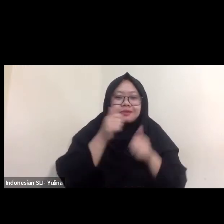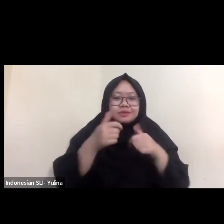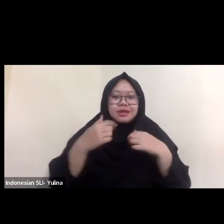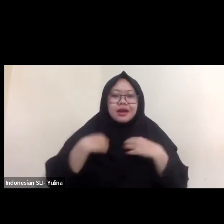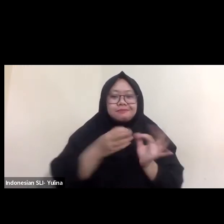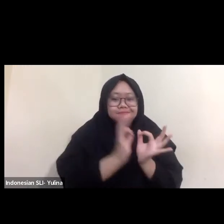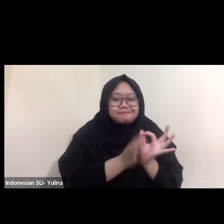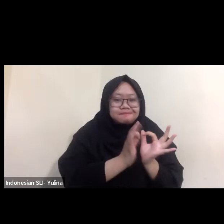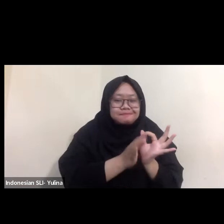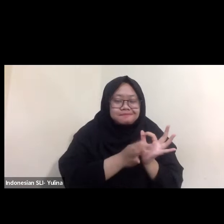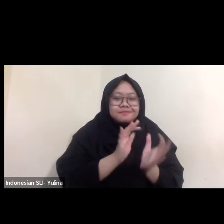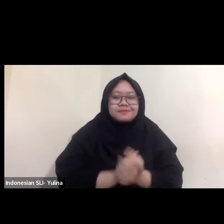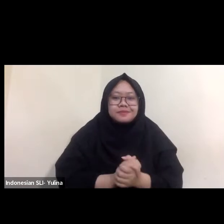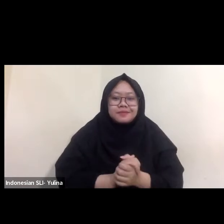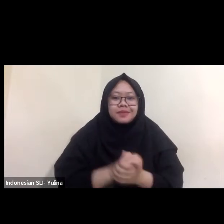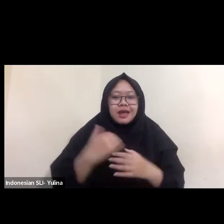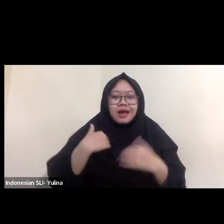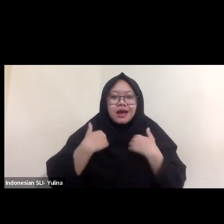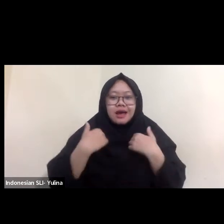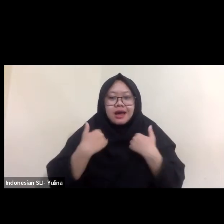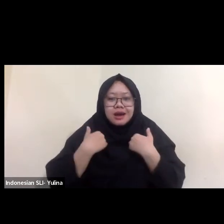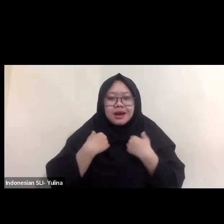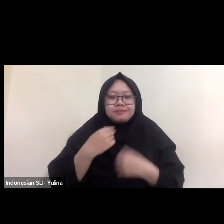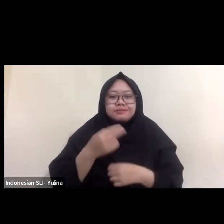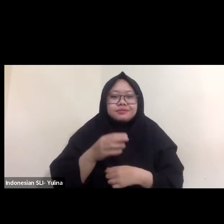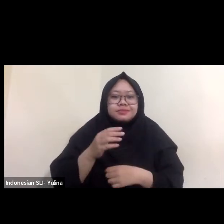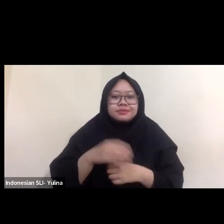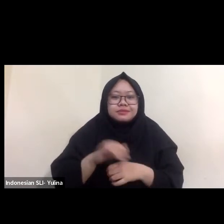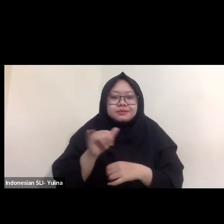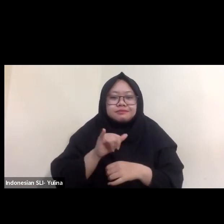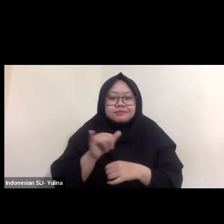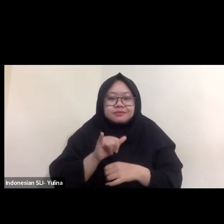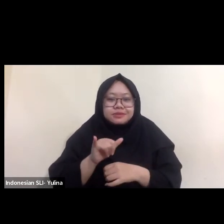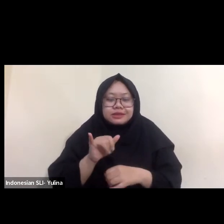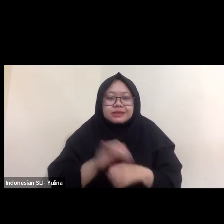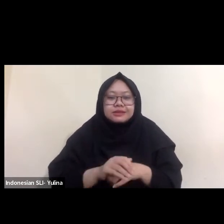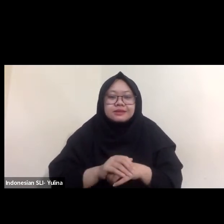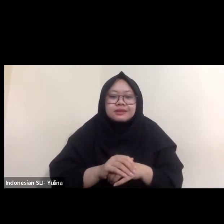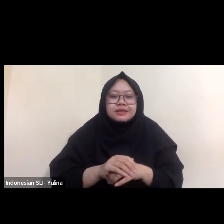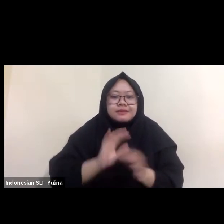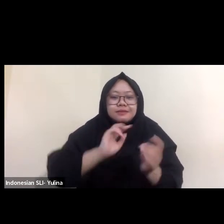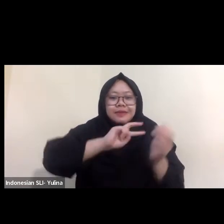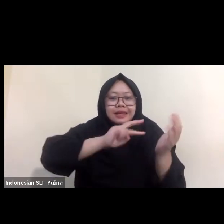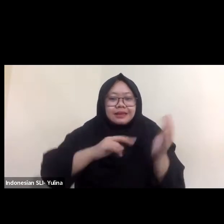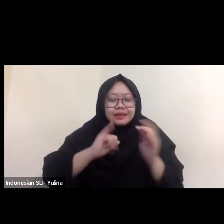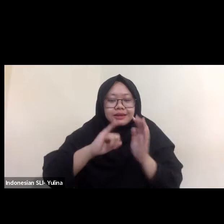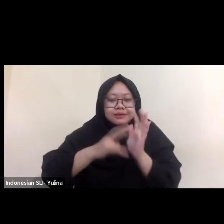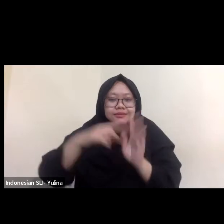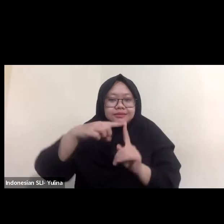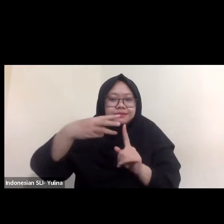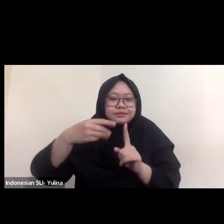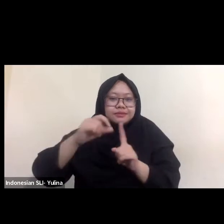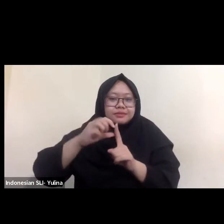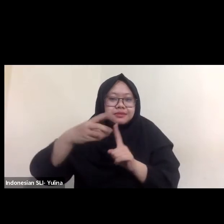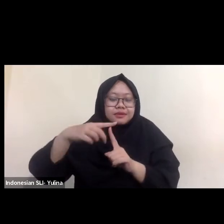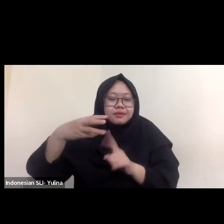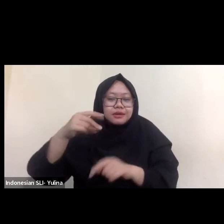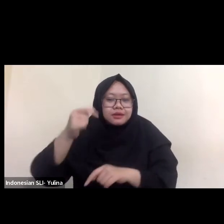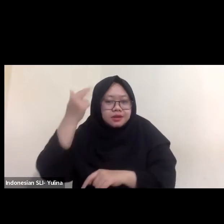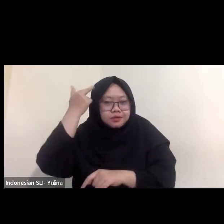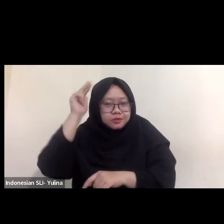interpreter and transcriber to guide you. But if you face any technical difficulties, please let us know and our technical team will pick